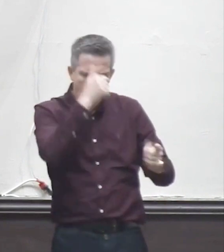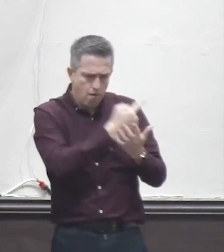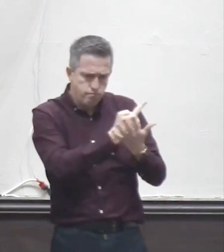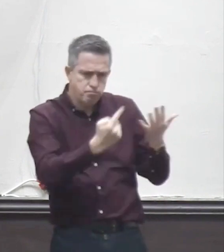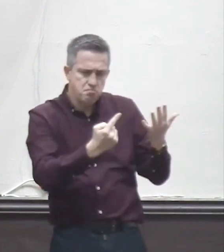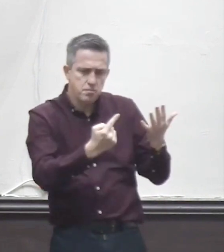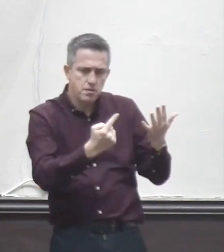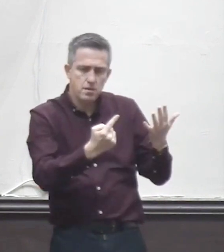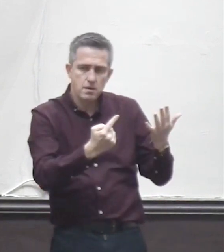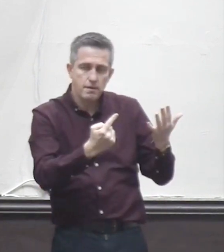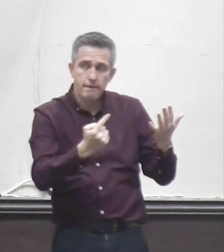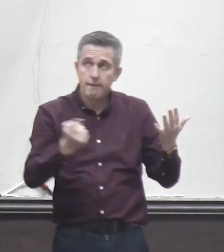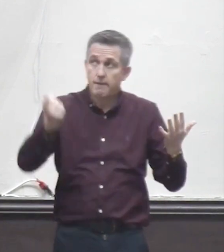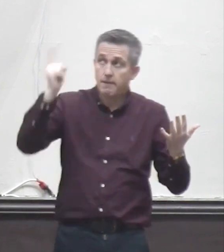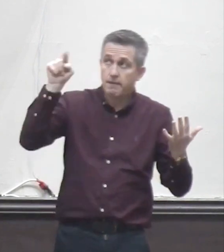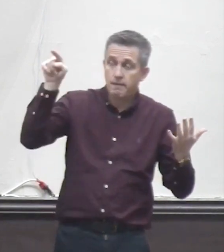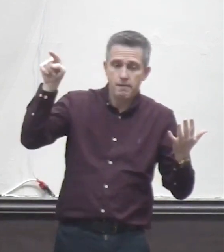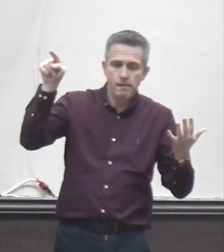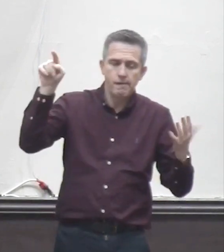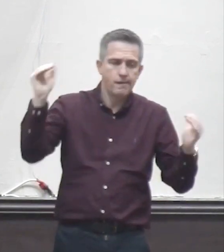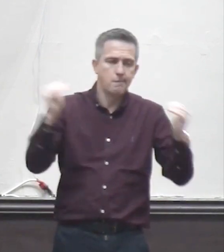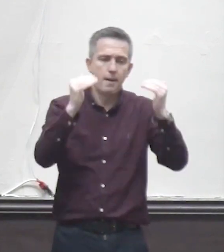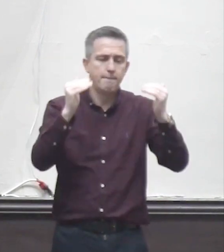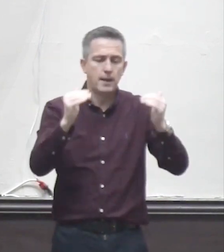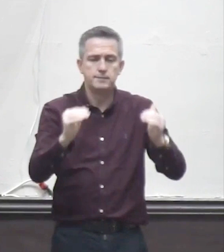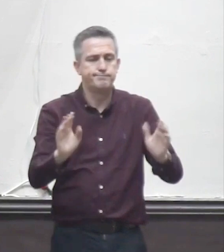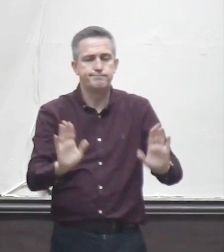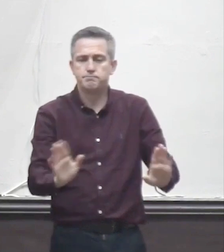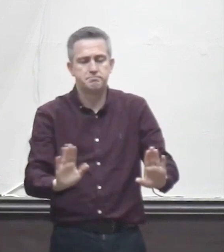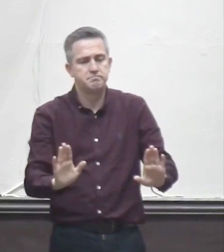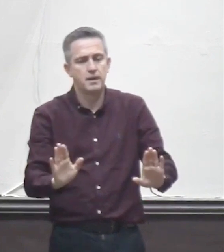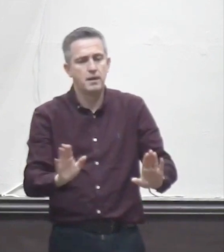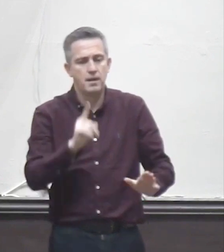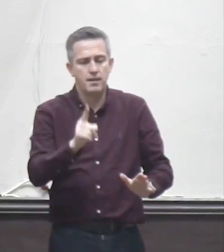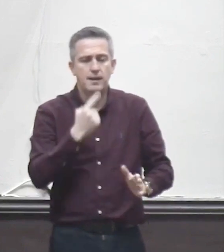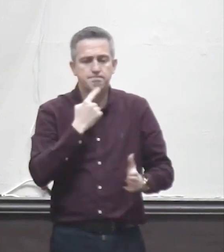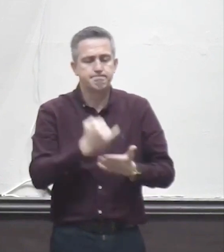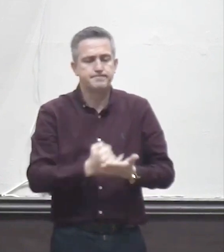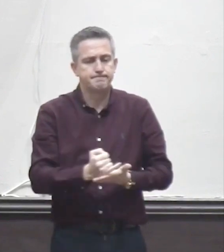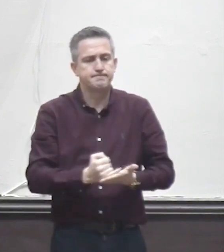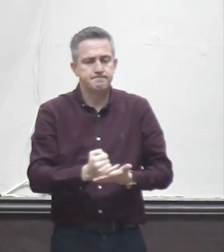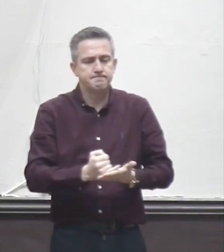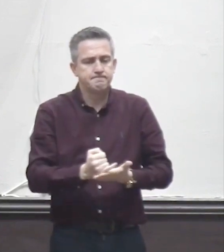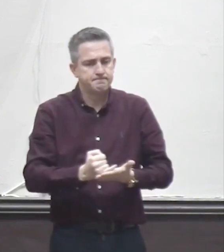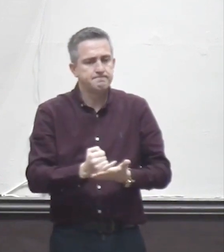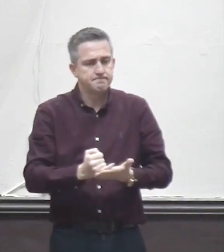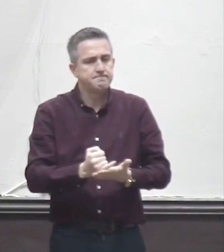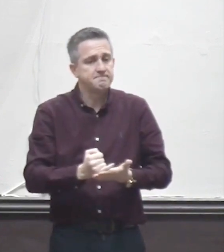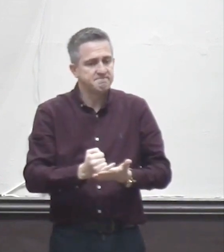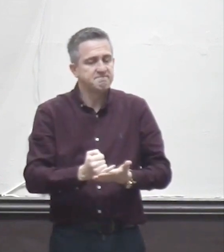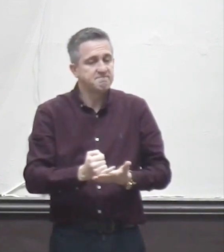everything, then we have equaled him in partners with Allah Azza wa Jal in that particular aspect. And this is